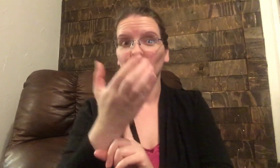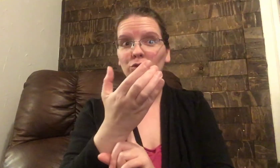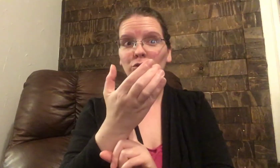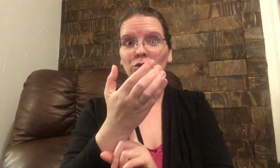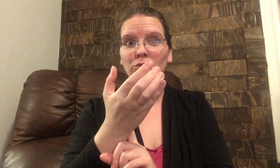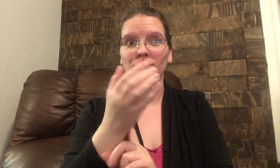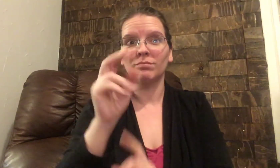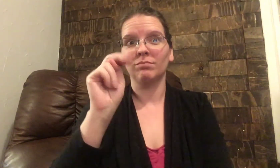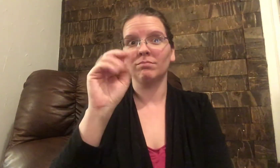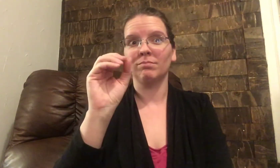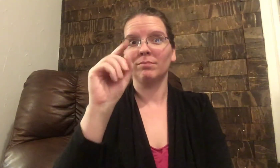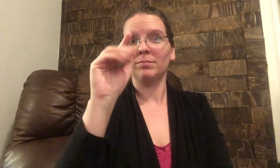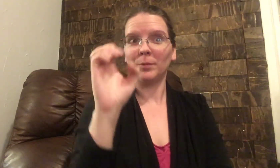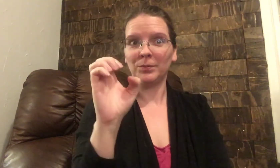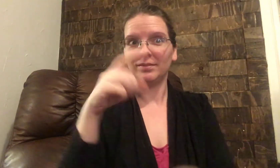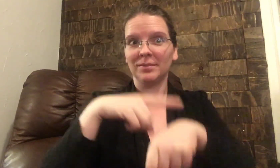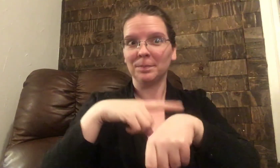And now, our deaf culture note.